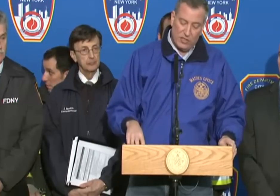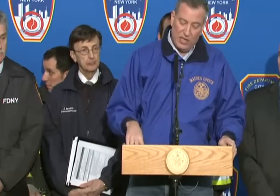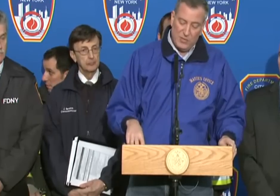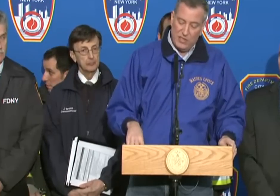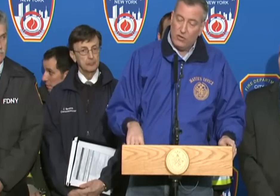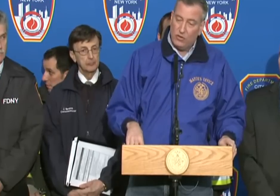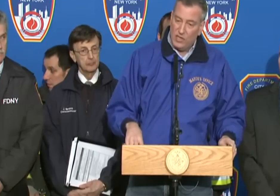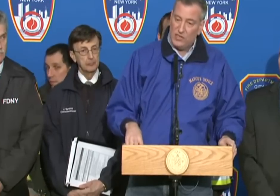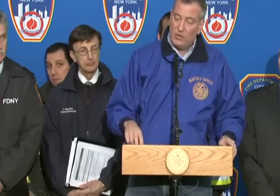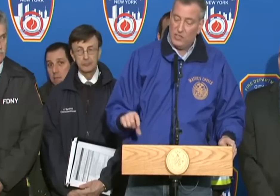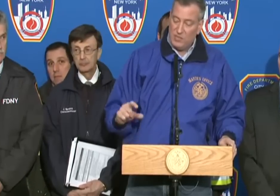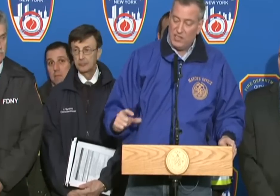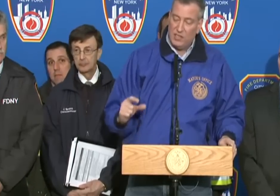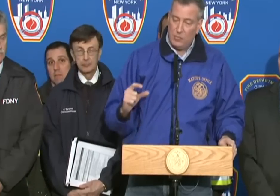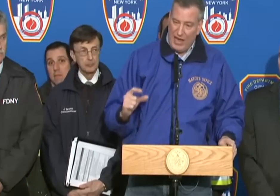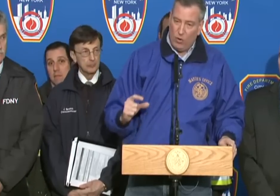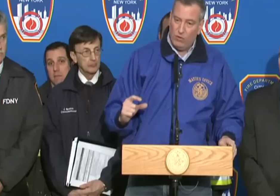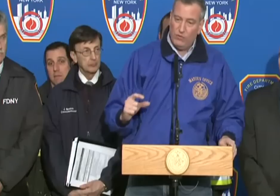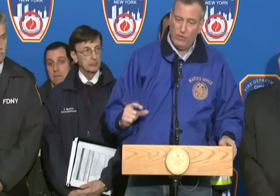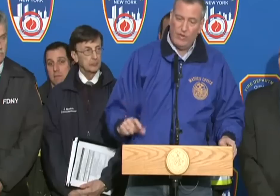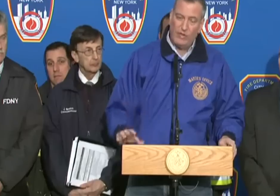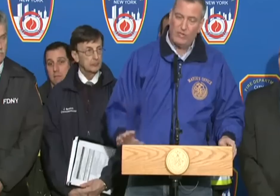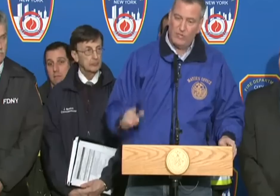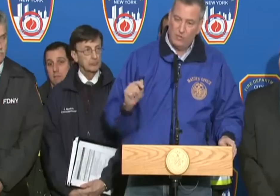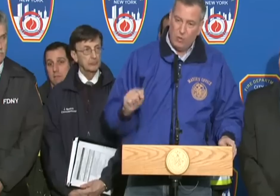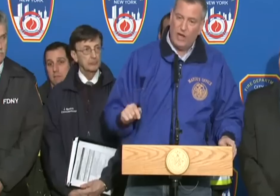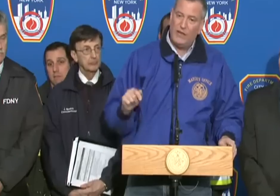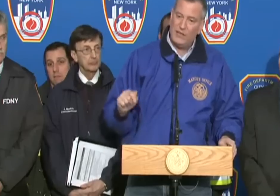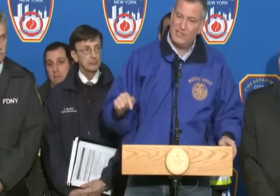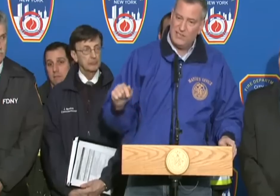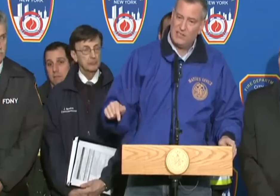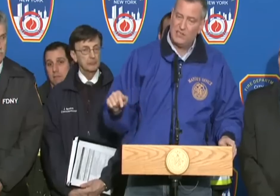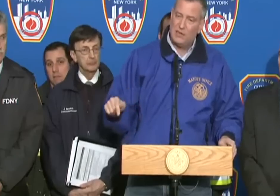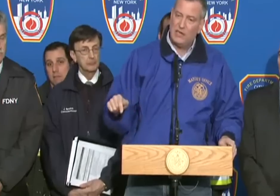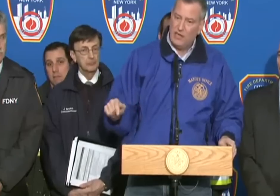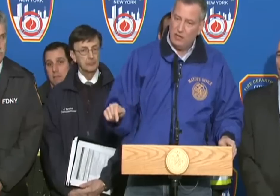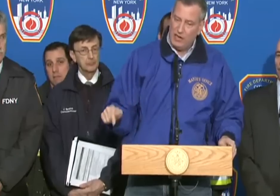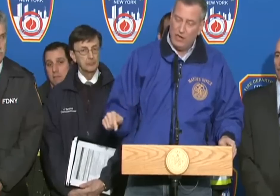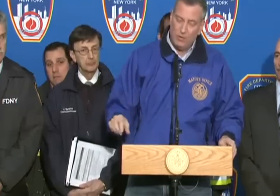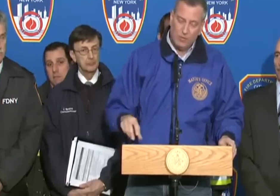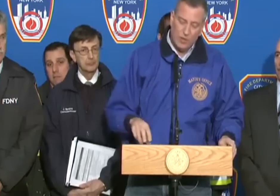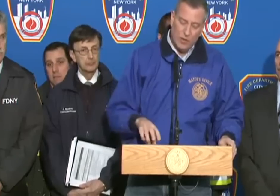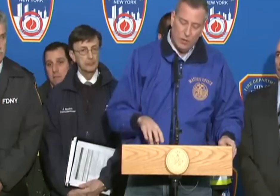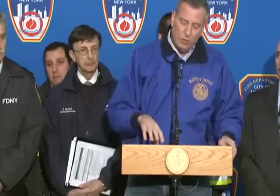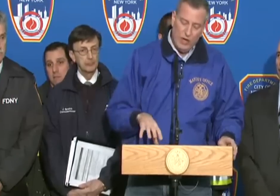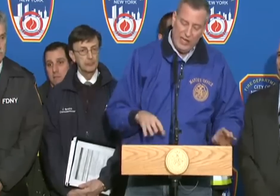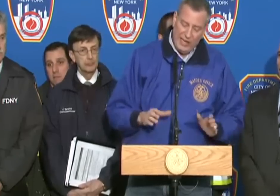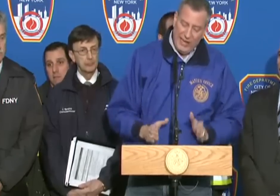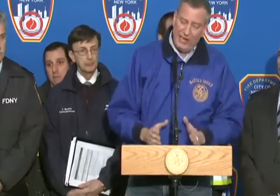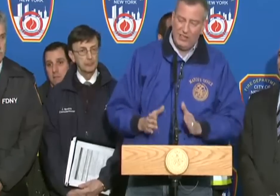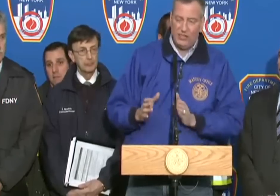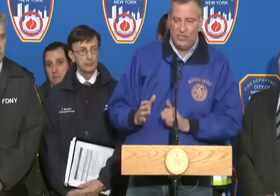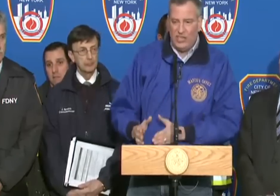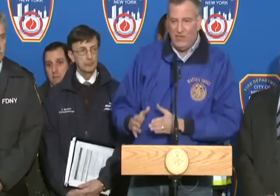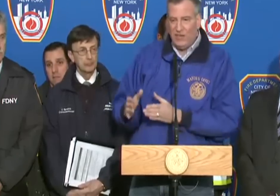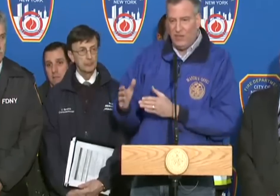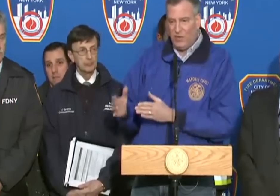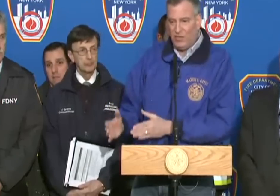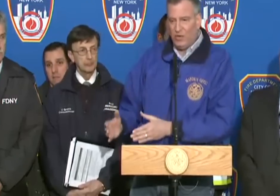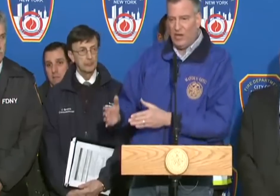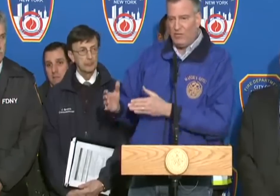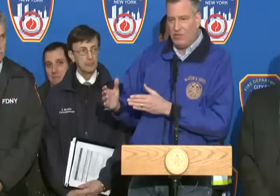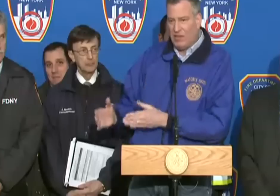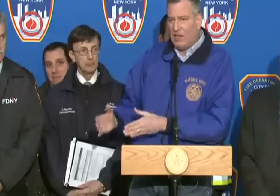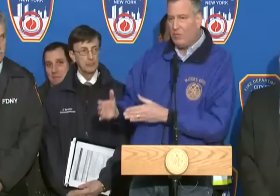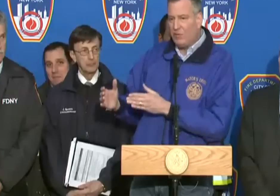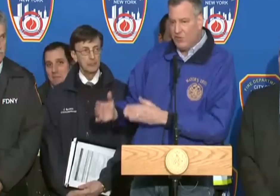thought the New York Times editorial yesterday was a particularly powerful analysis of why this is necessary here and now. We can't achieve it if we